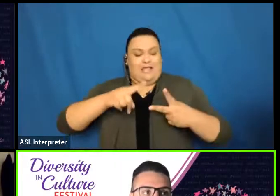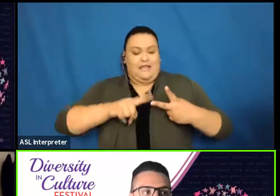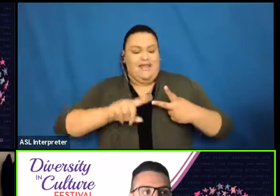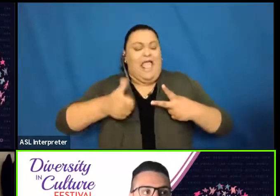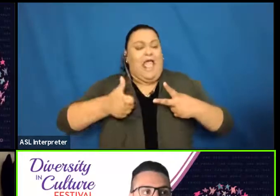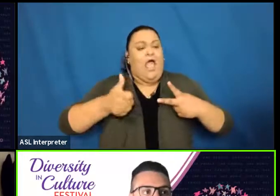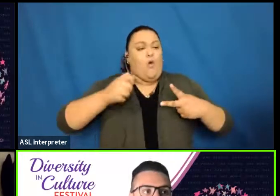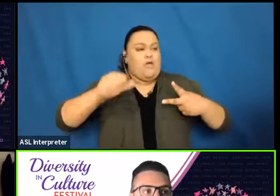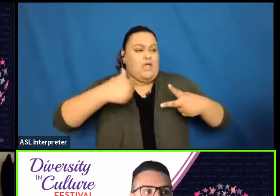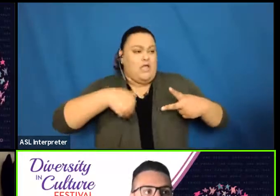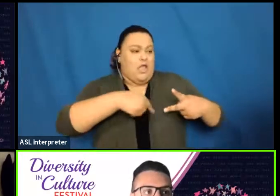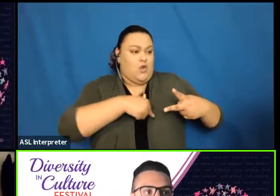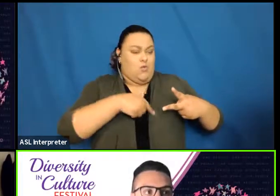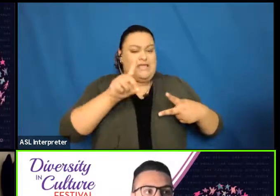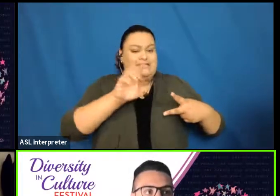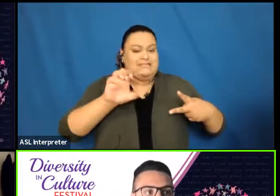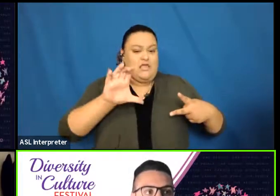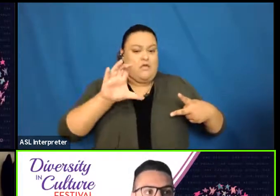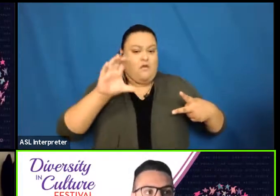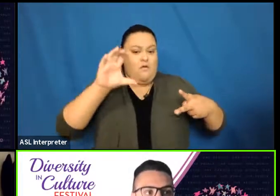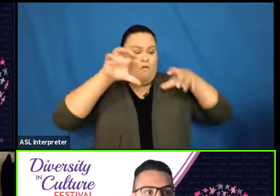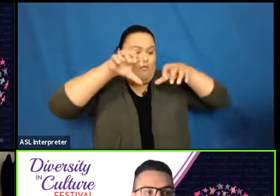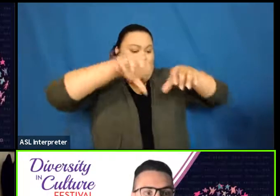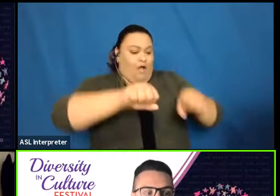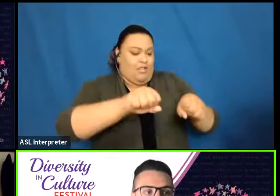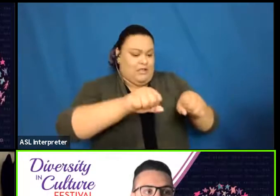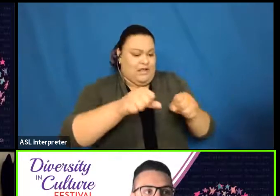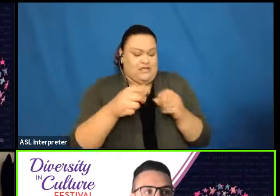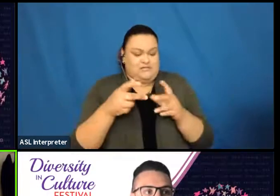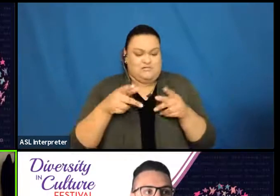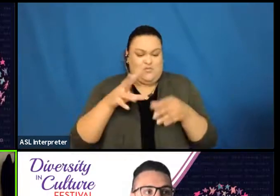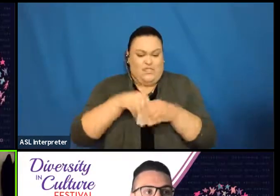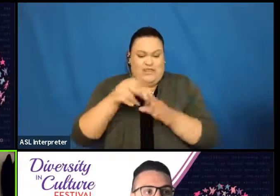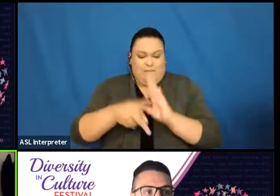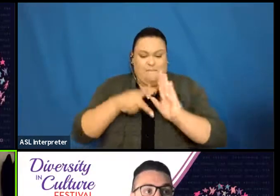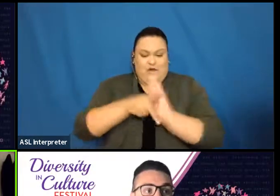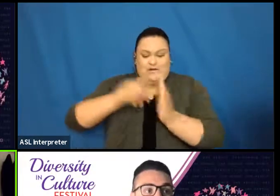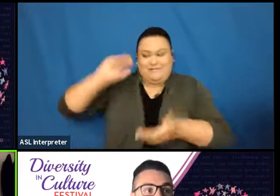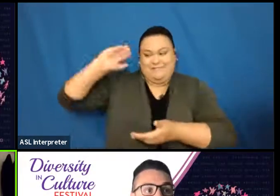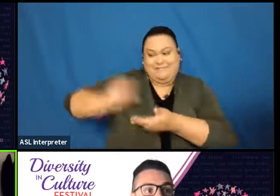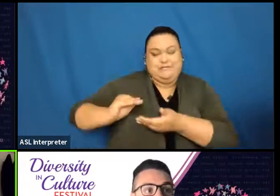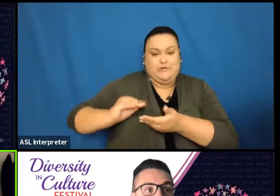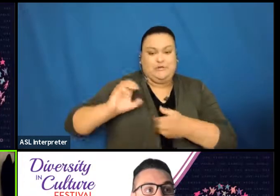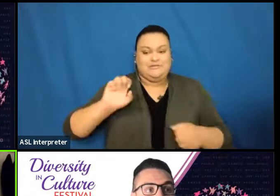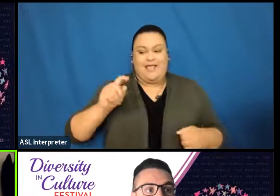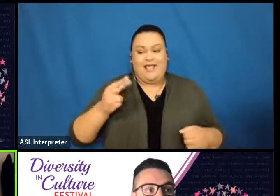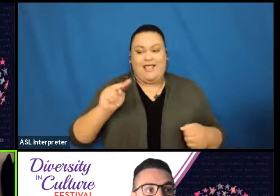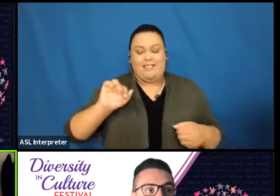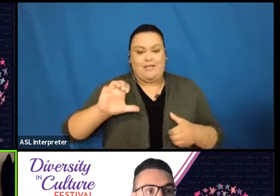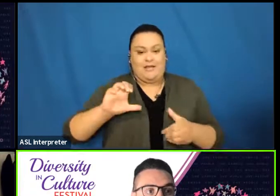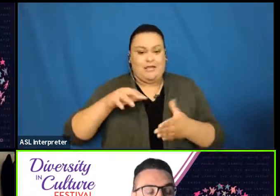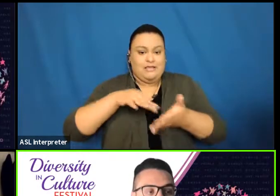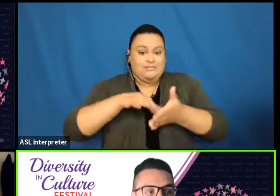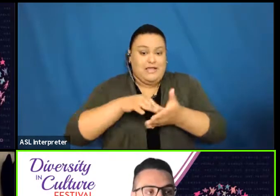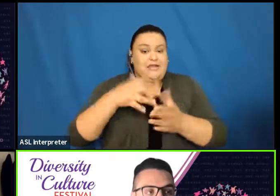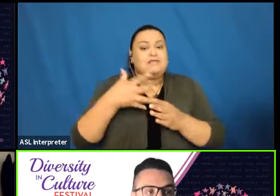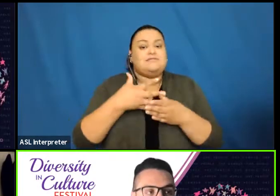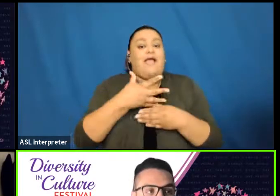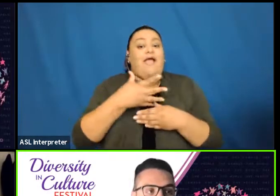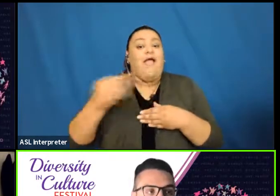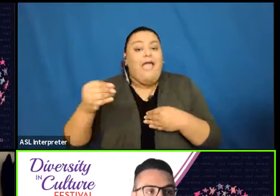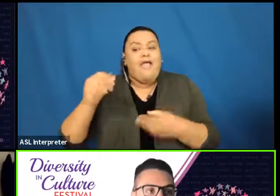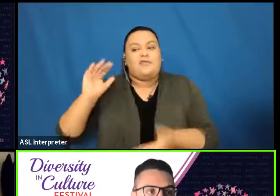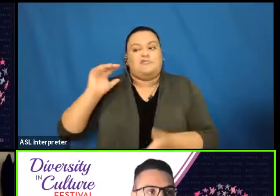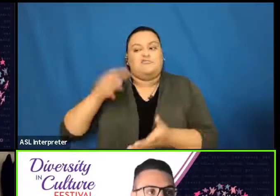decolonize in a period with decreased ethnic studies and a lack of Chicano youth